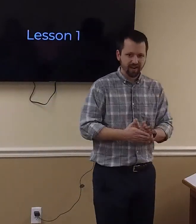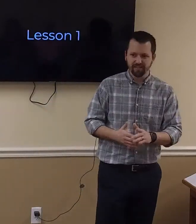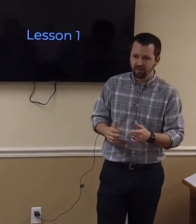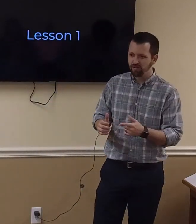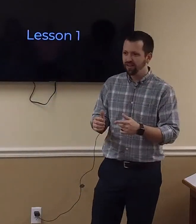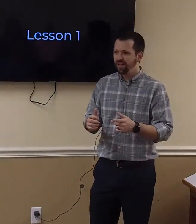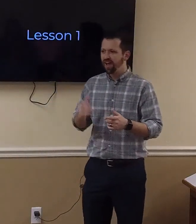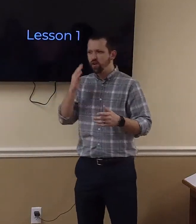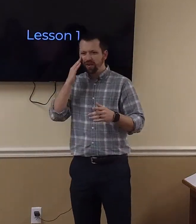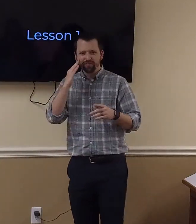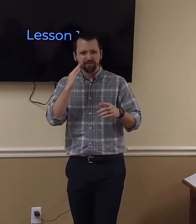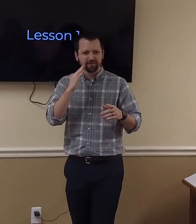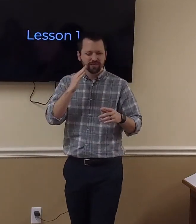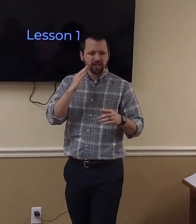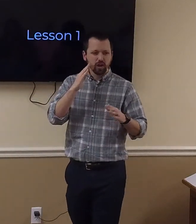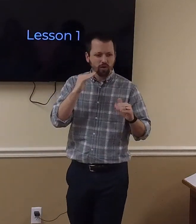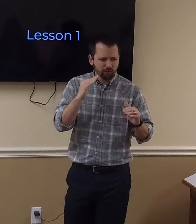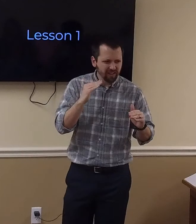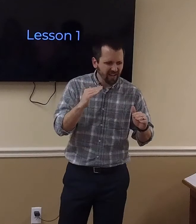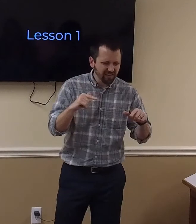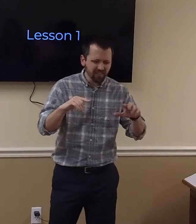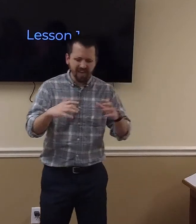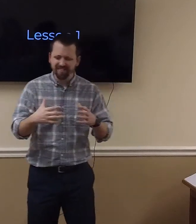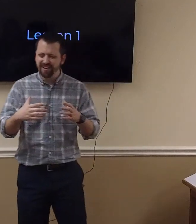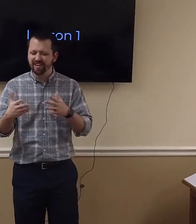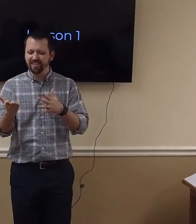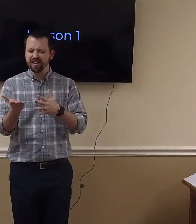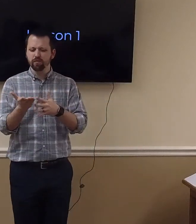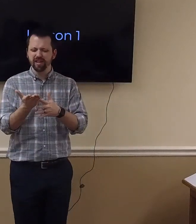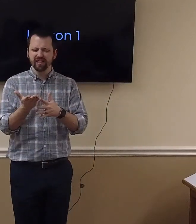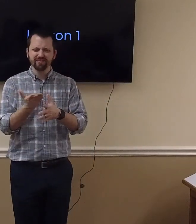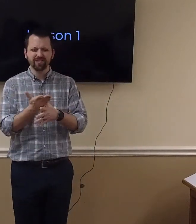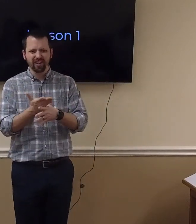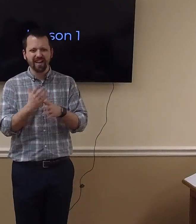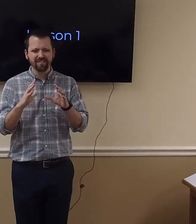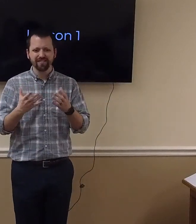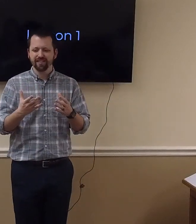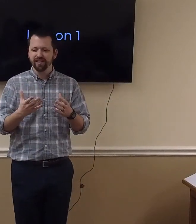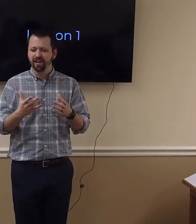Alright, so I know we have, hopefully now this class, it is an intermediate class.